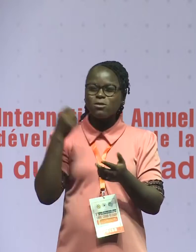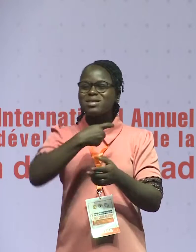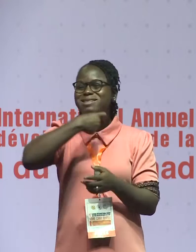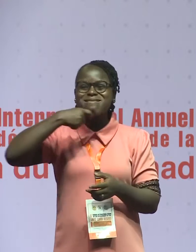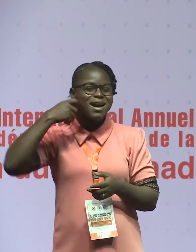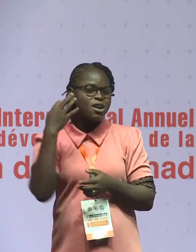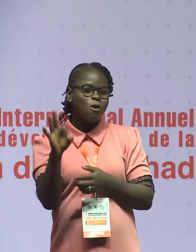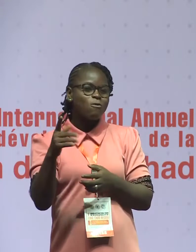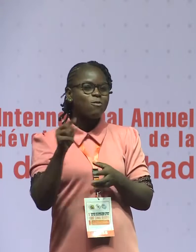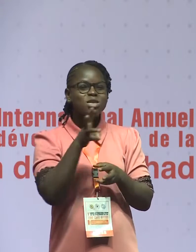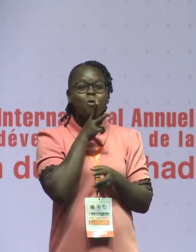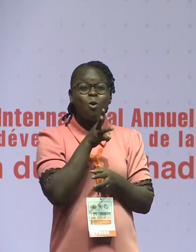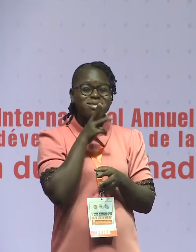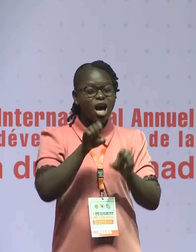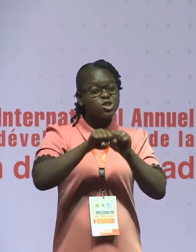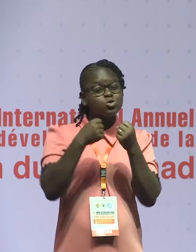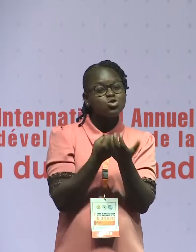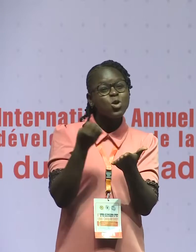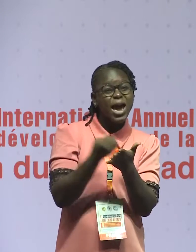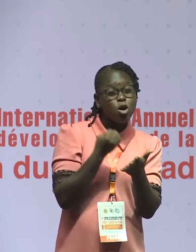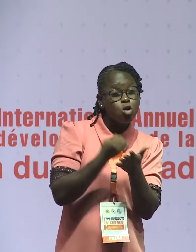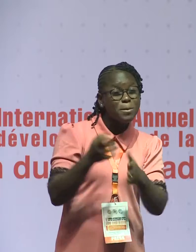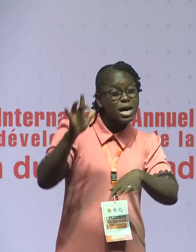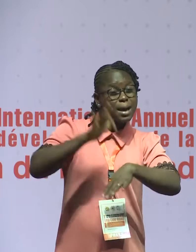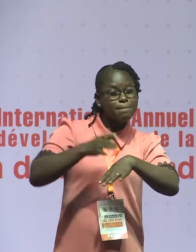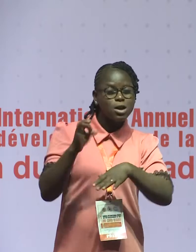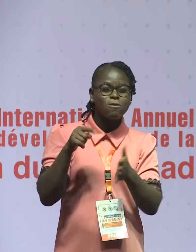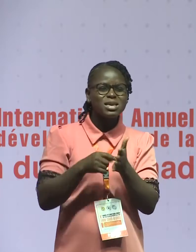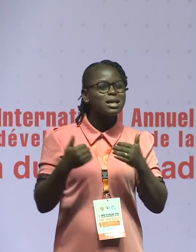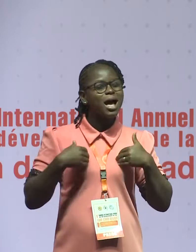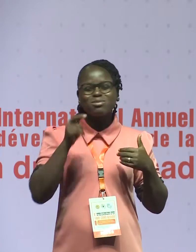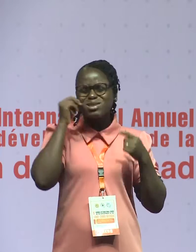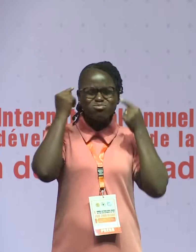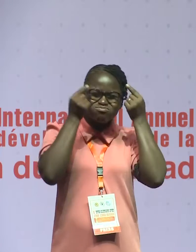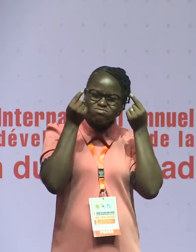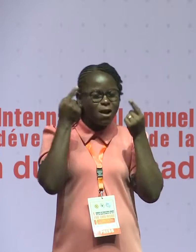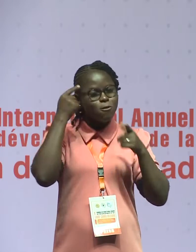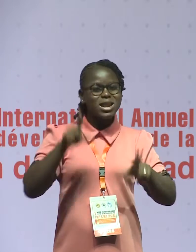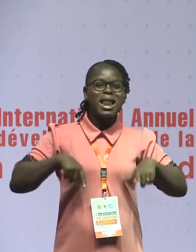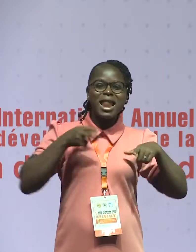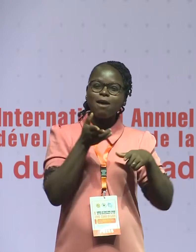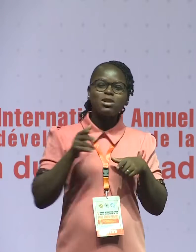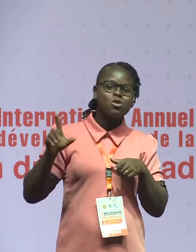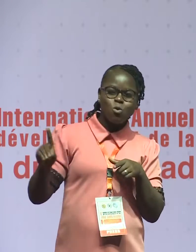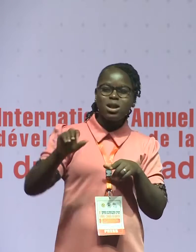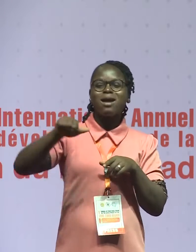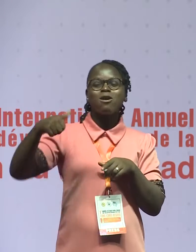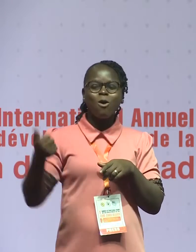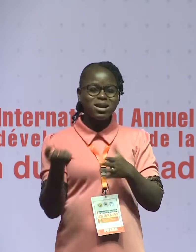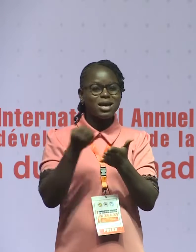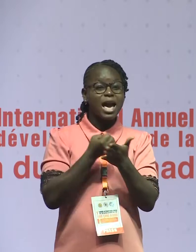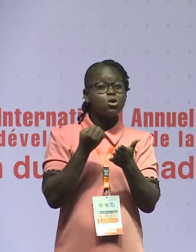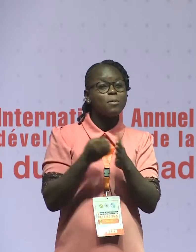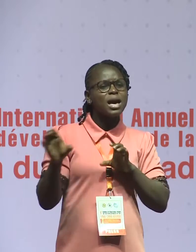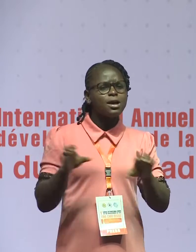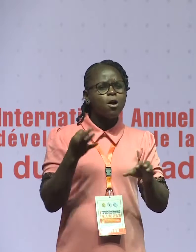water. The socioeconomic impact of this has been considerable for the livelihoods and other economic activities